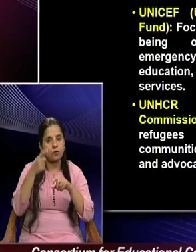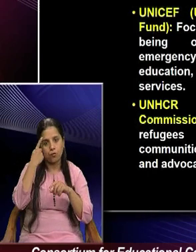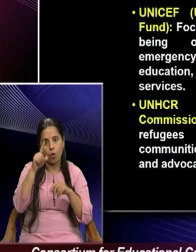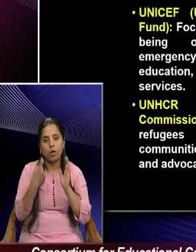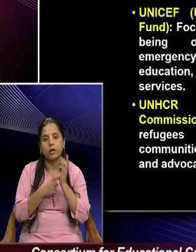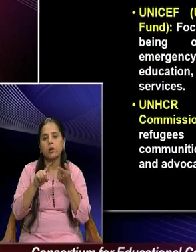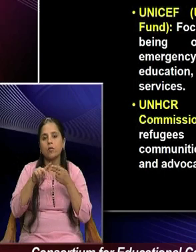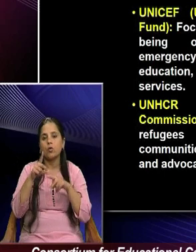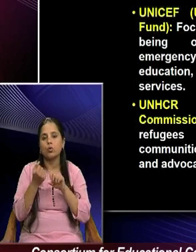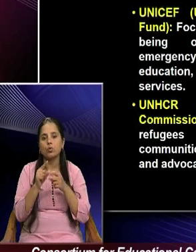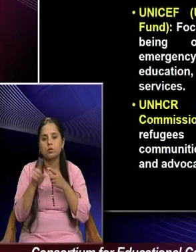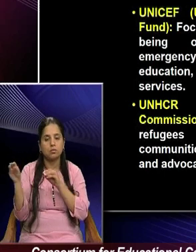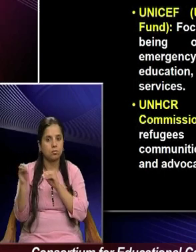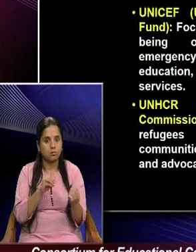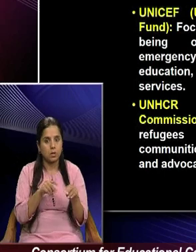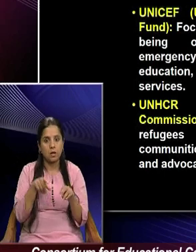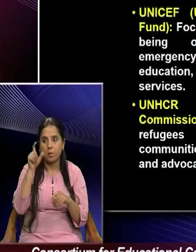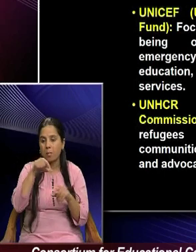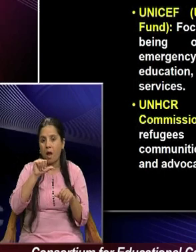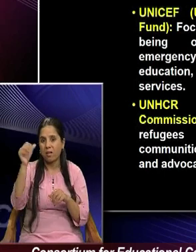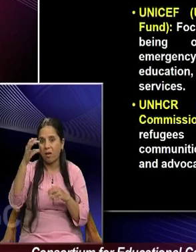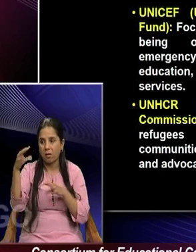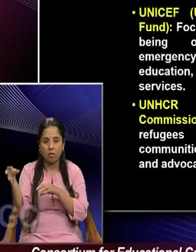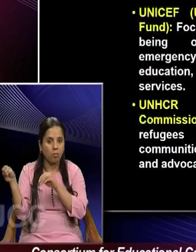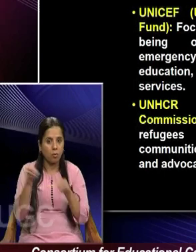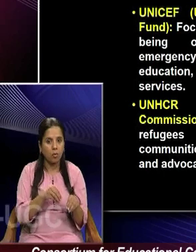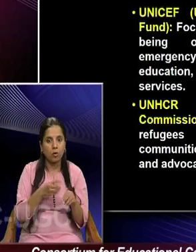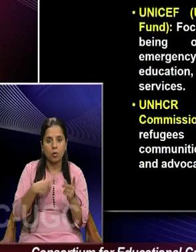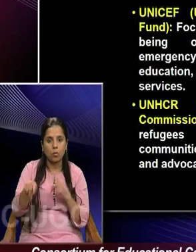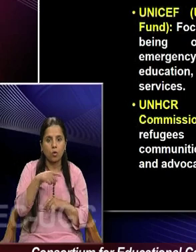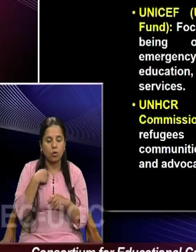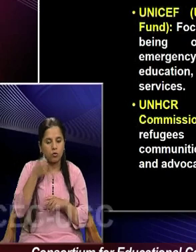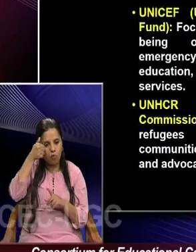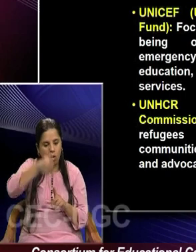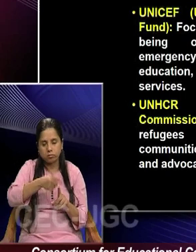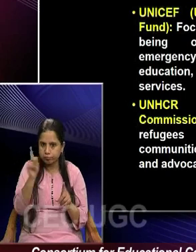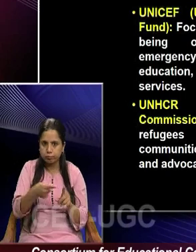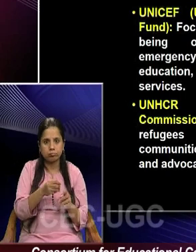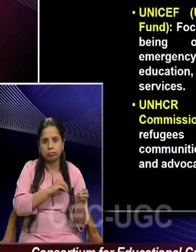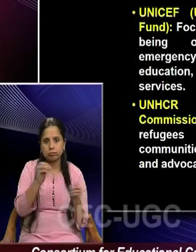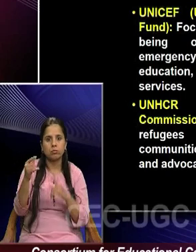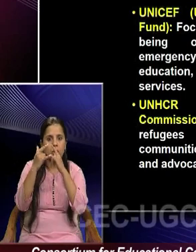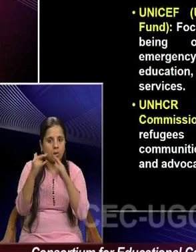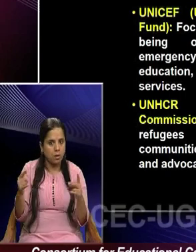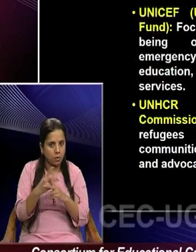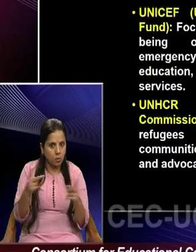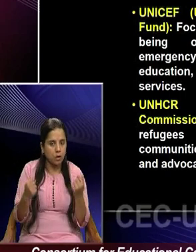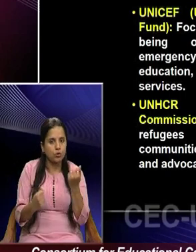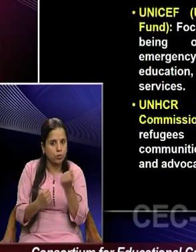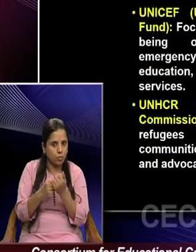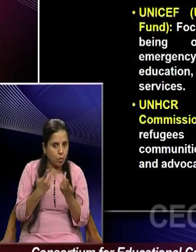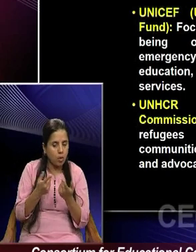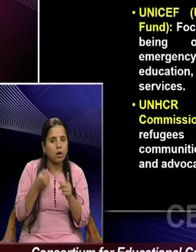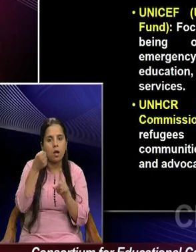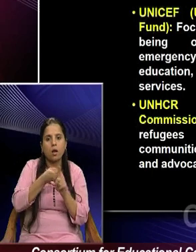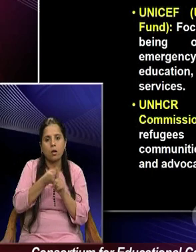Refugees, protects refugees and forcibly displaced communities, providing shelter, aid, and